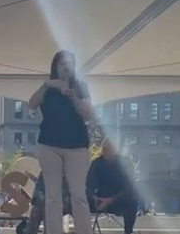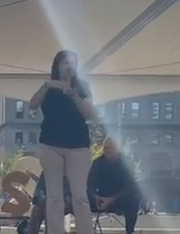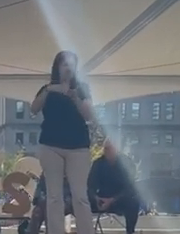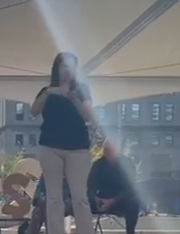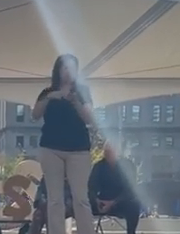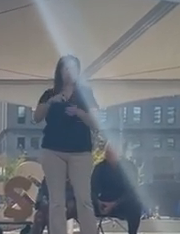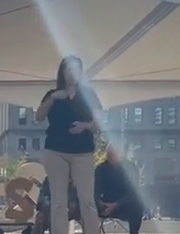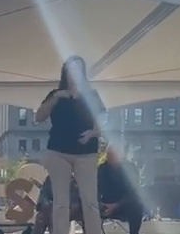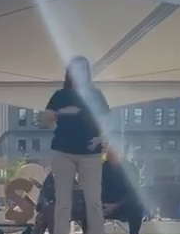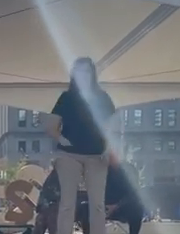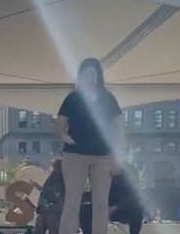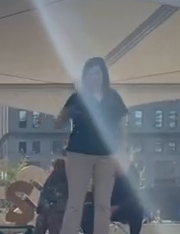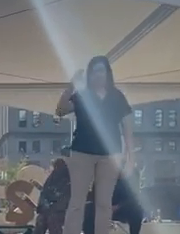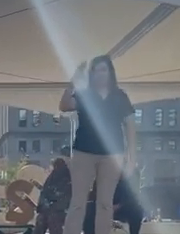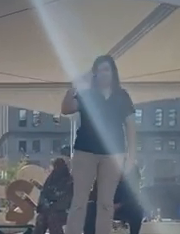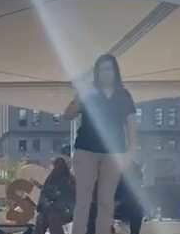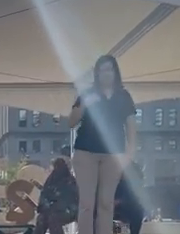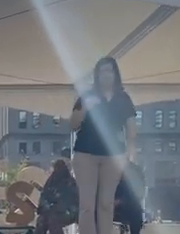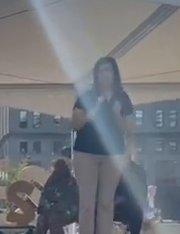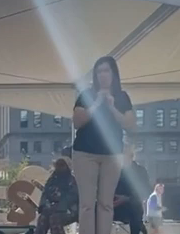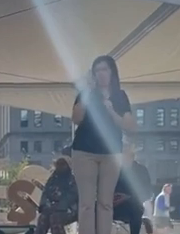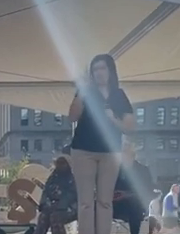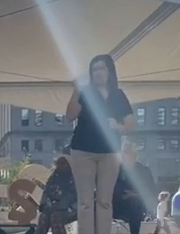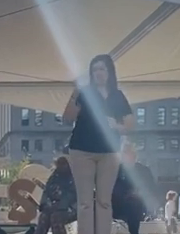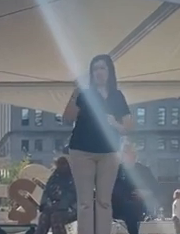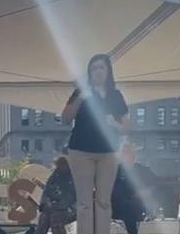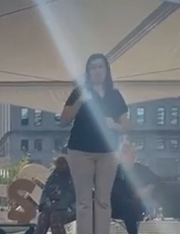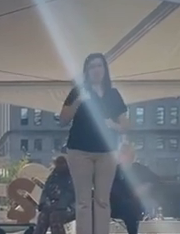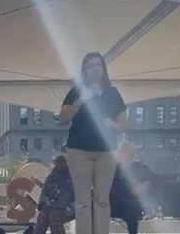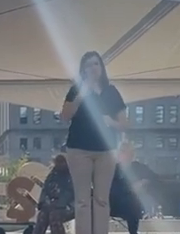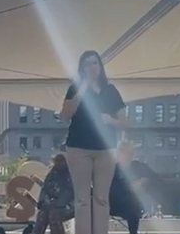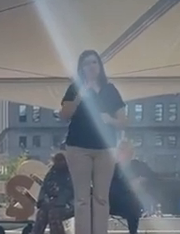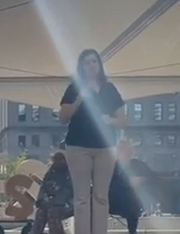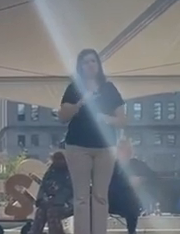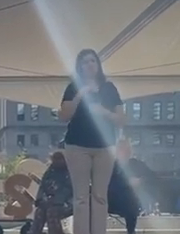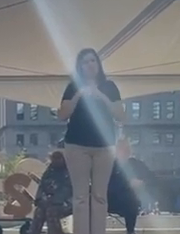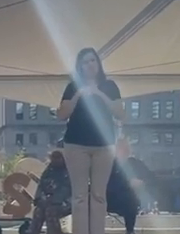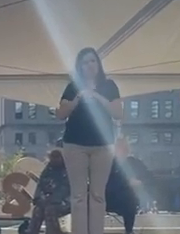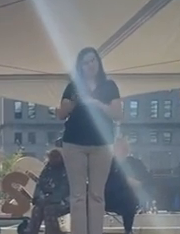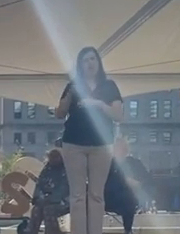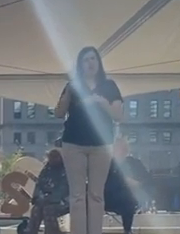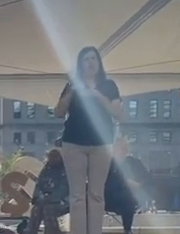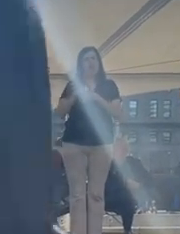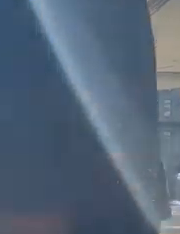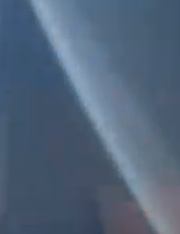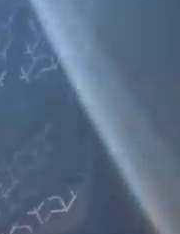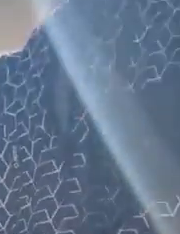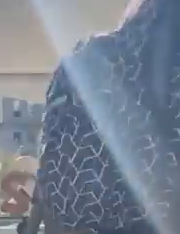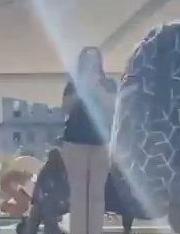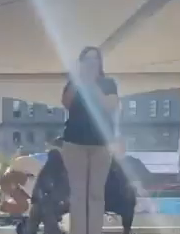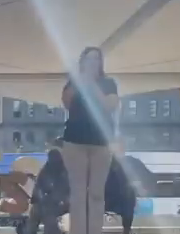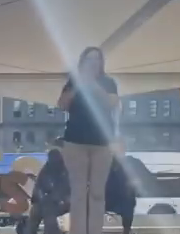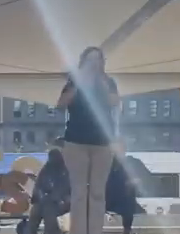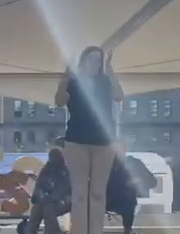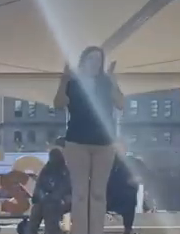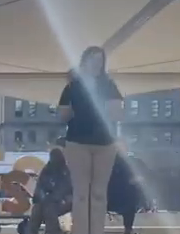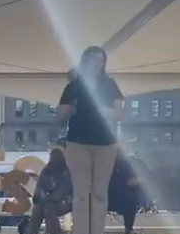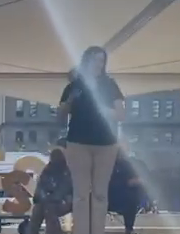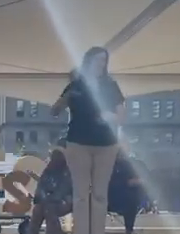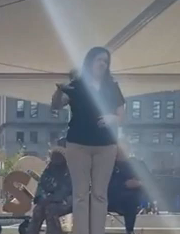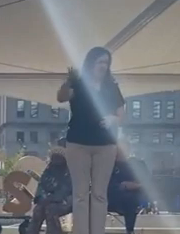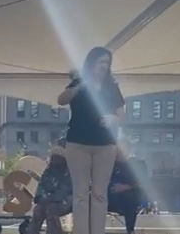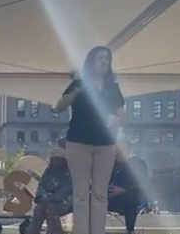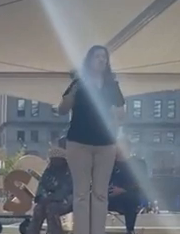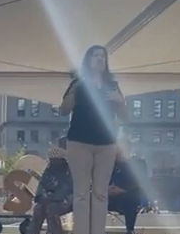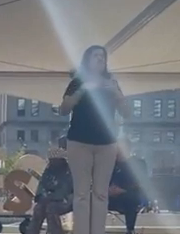As a child growing up with a disability, I was privileged to be born into a family of artists. So even though